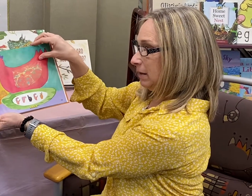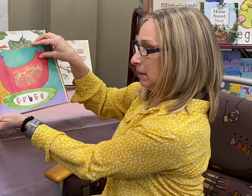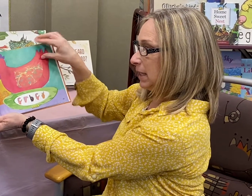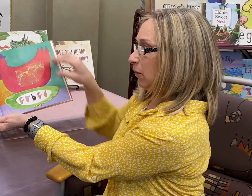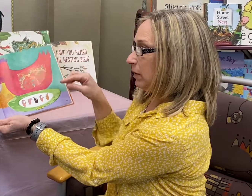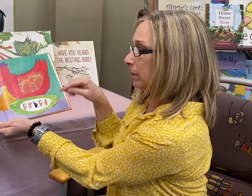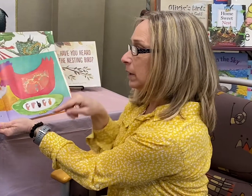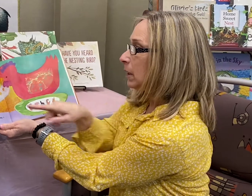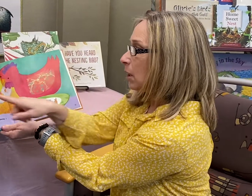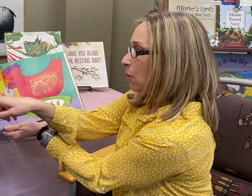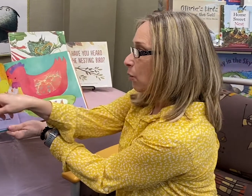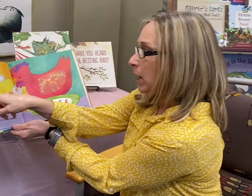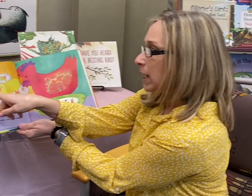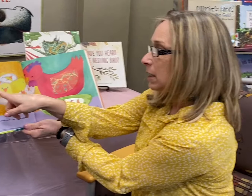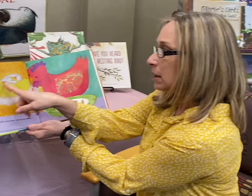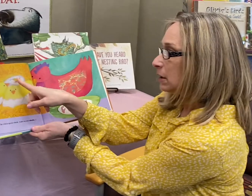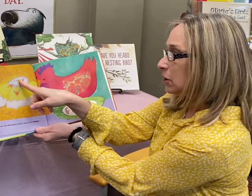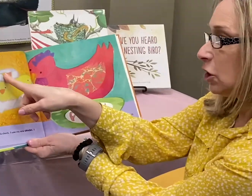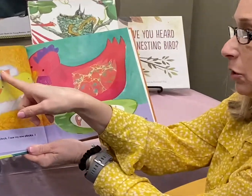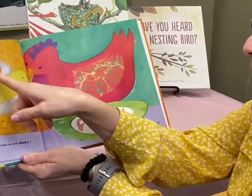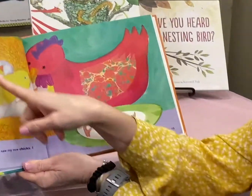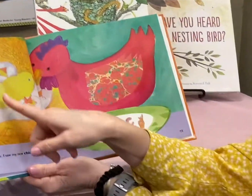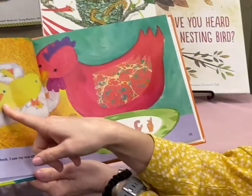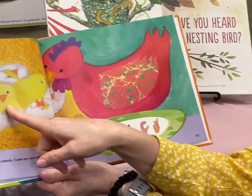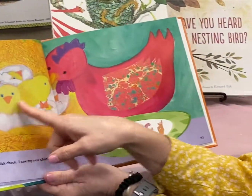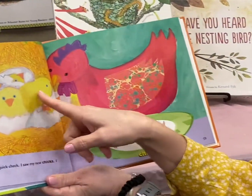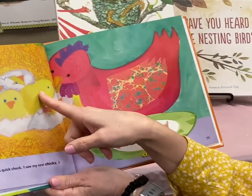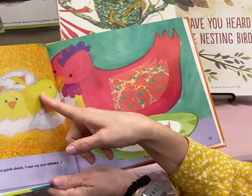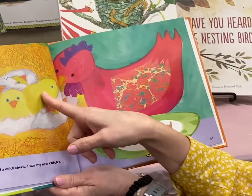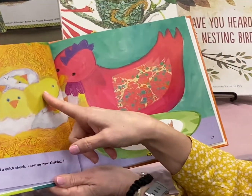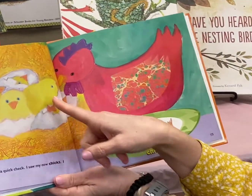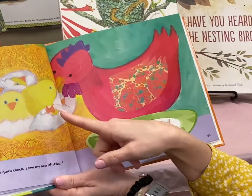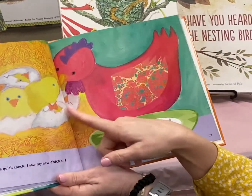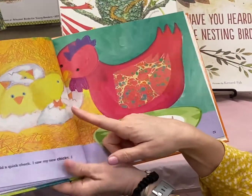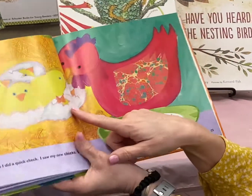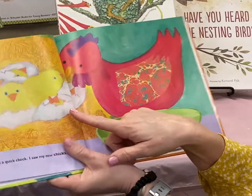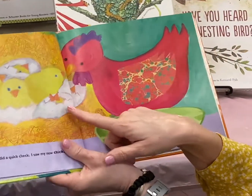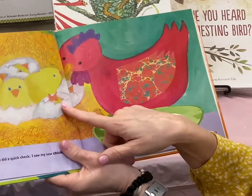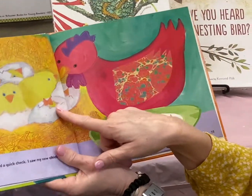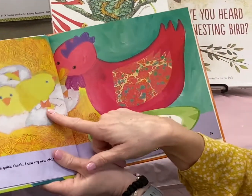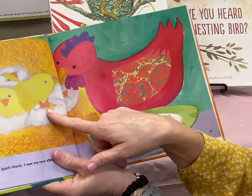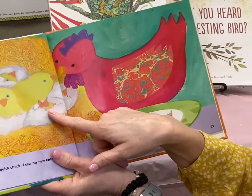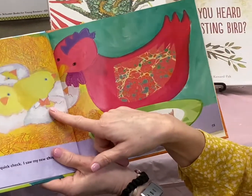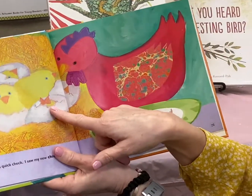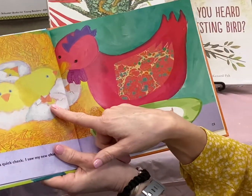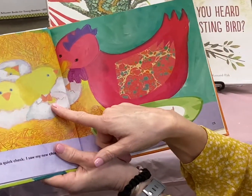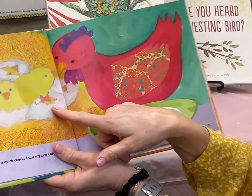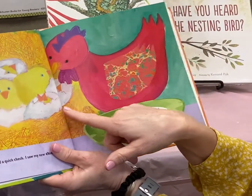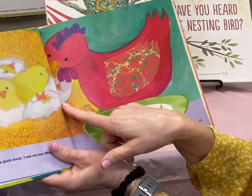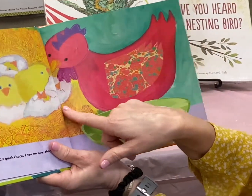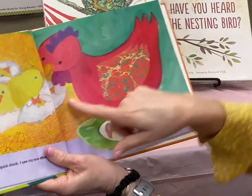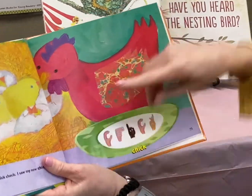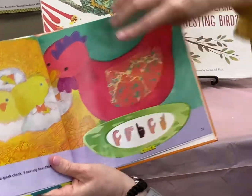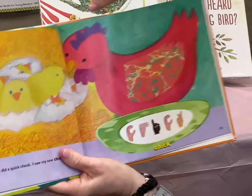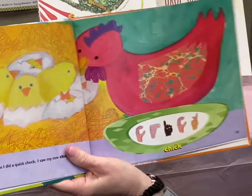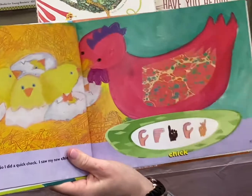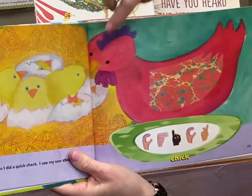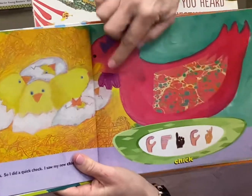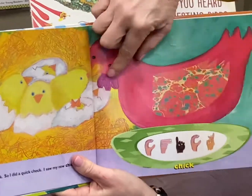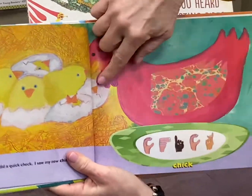Let's count them. 1, 2, 3, 4. There's one coming out, 5. You have to look really close